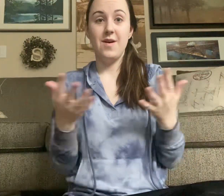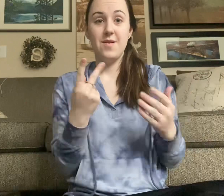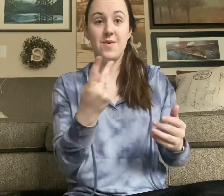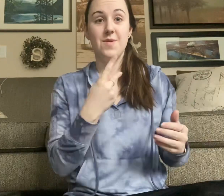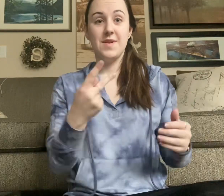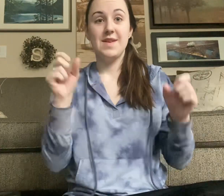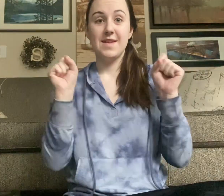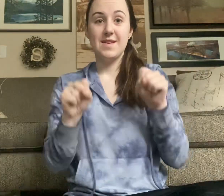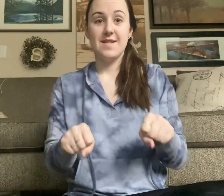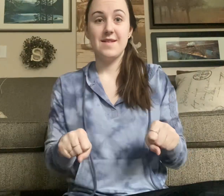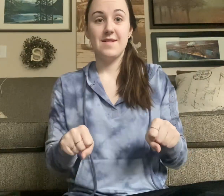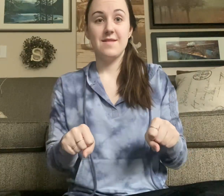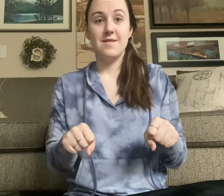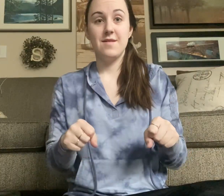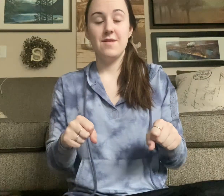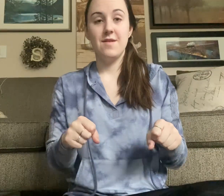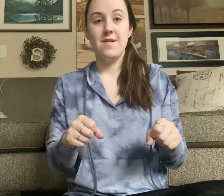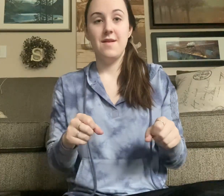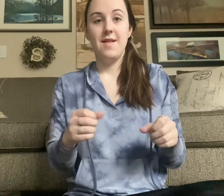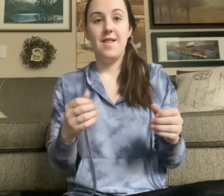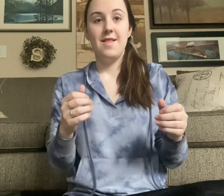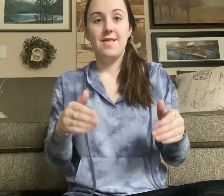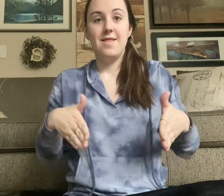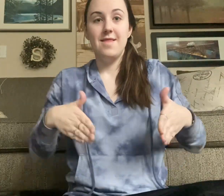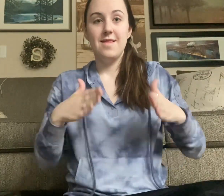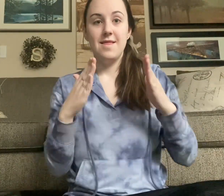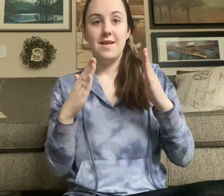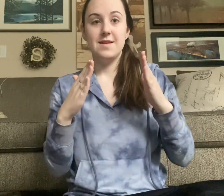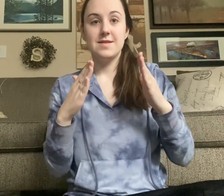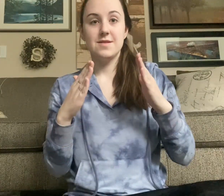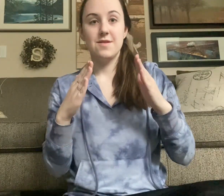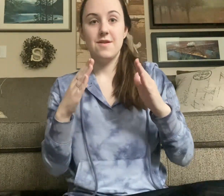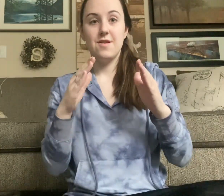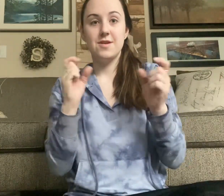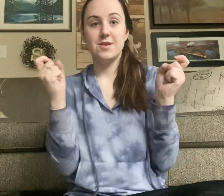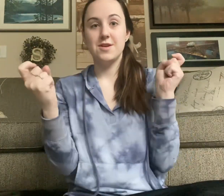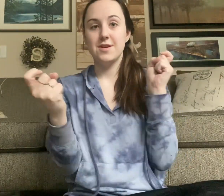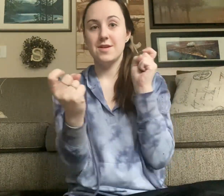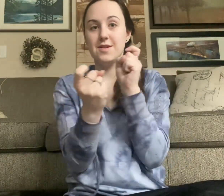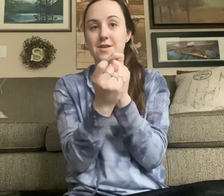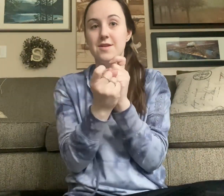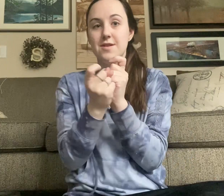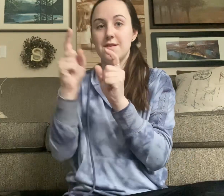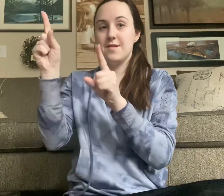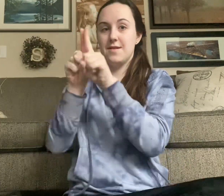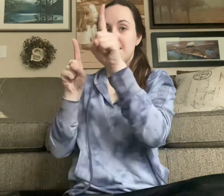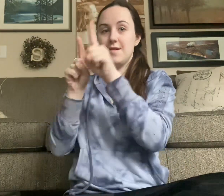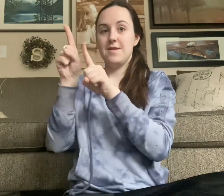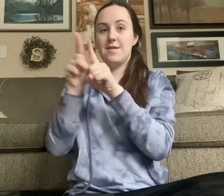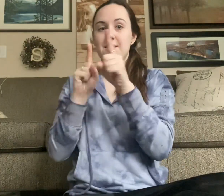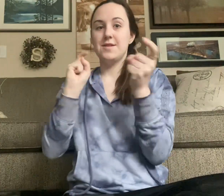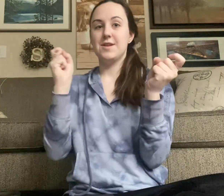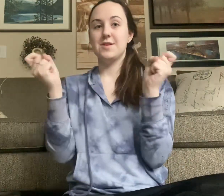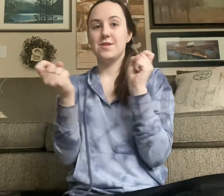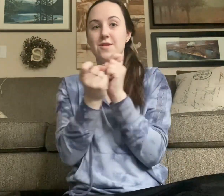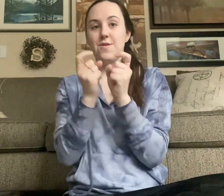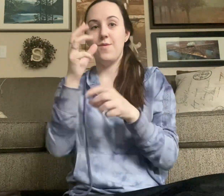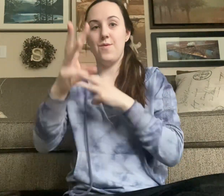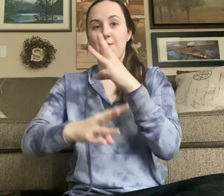But I'll only rewrite the stars Singing the world to be ours